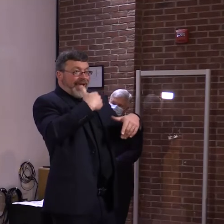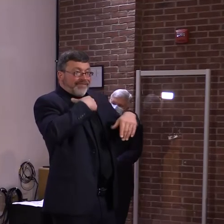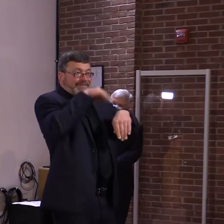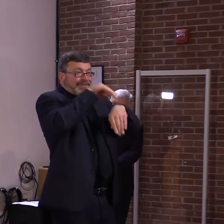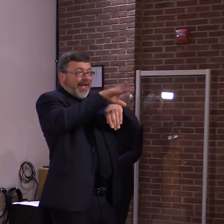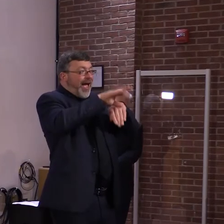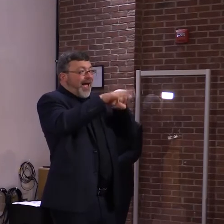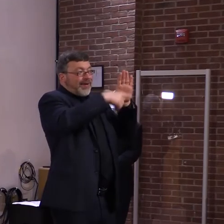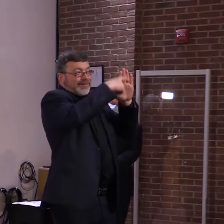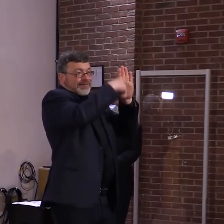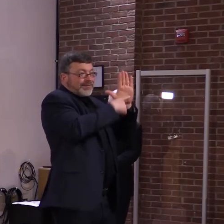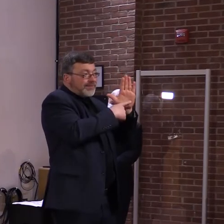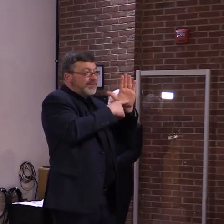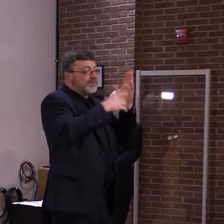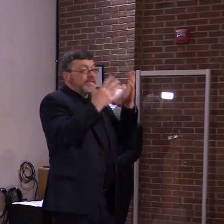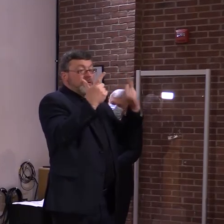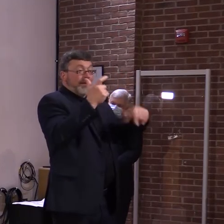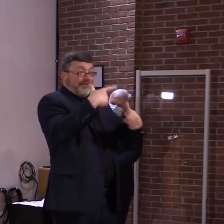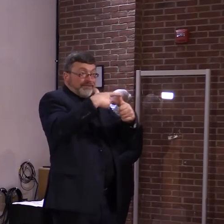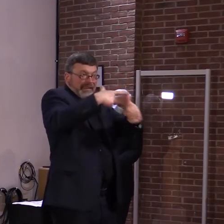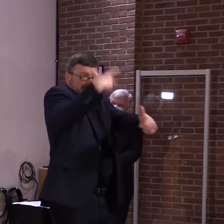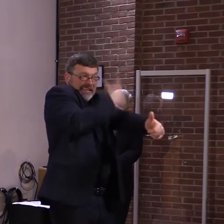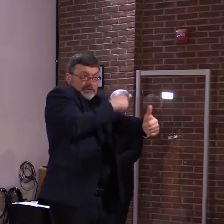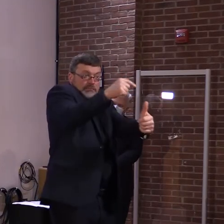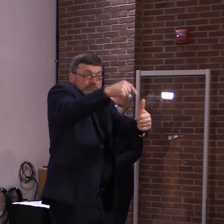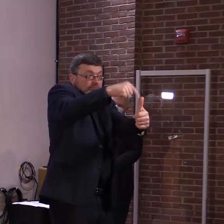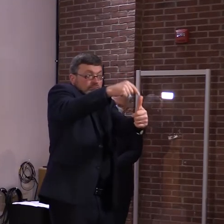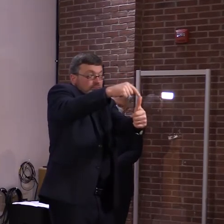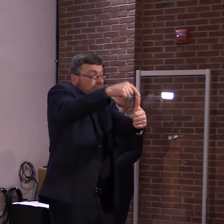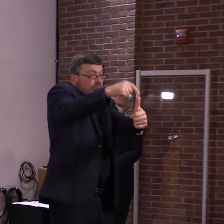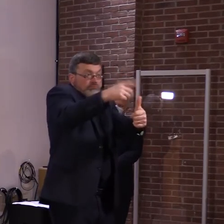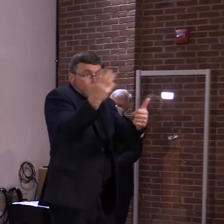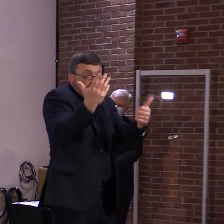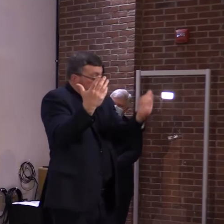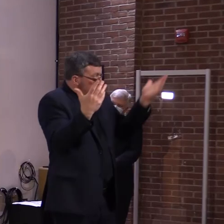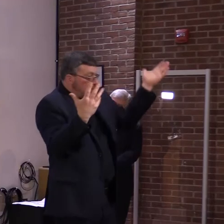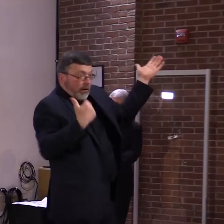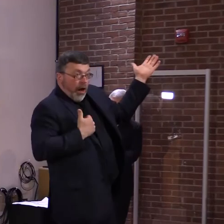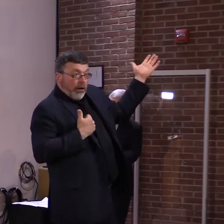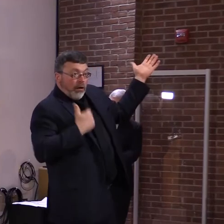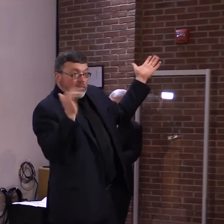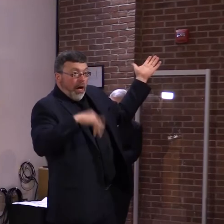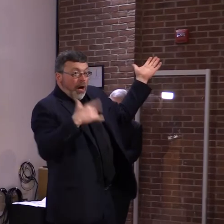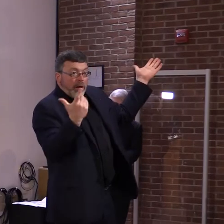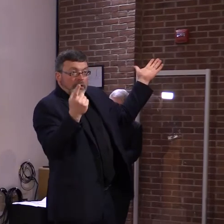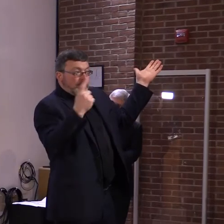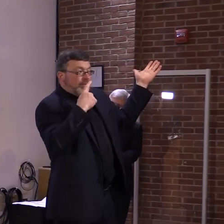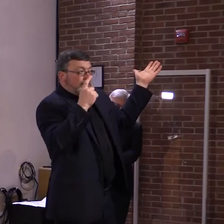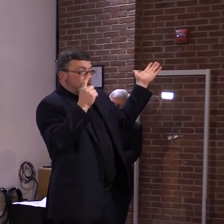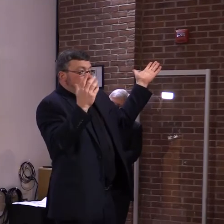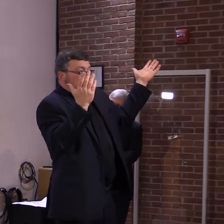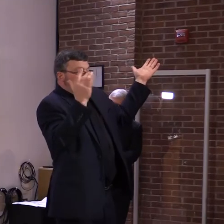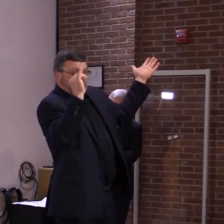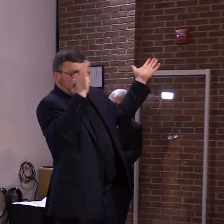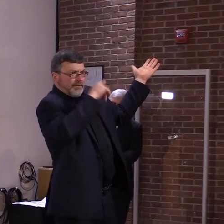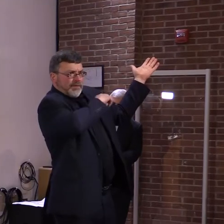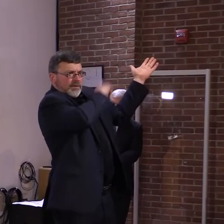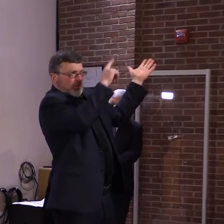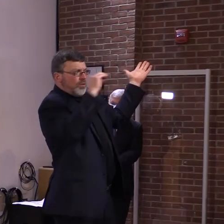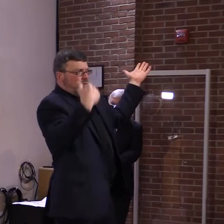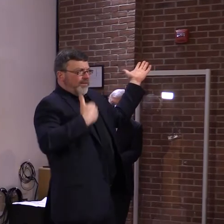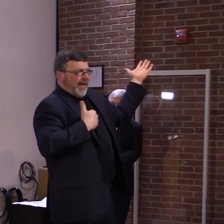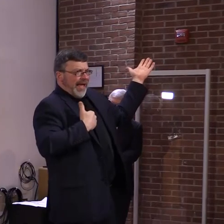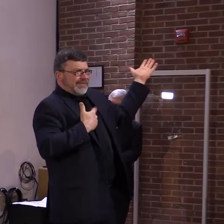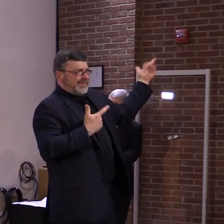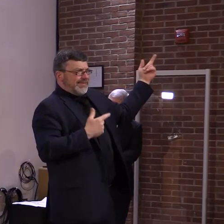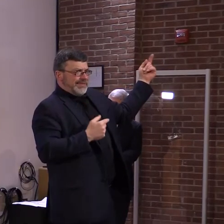without any other restrictions. But if they're not vaccinated, they would have to adhere to the guidelines we have in place, which would mean they'd have to have a